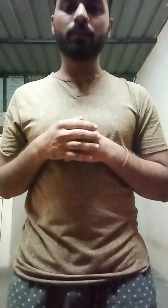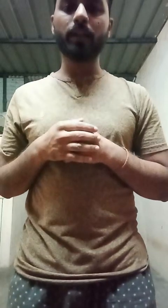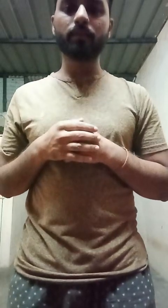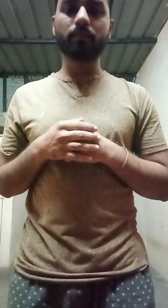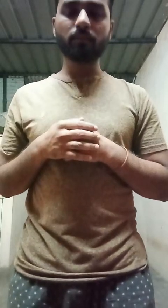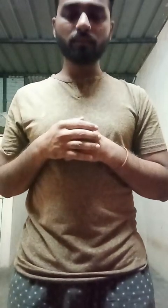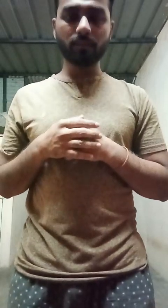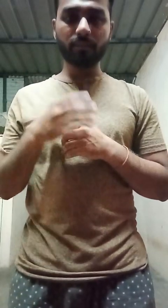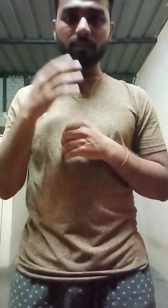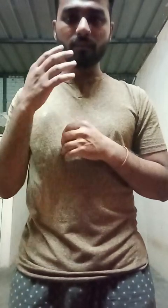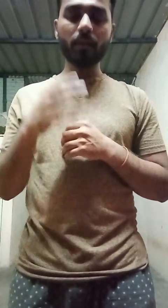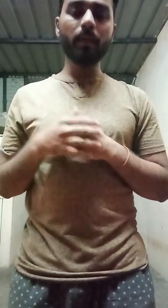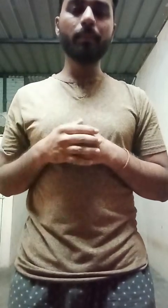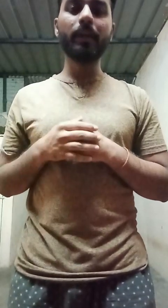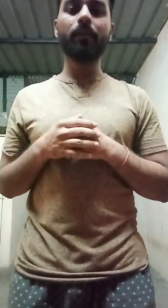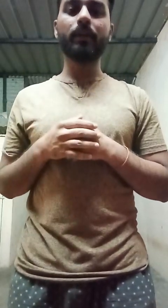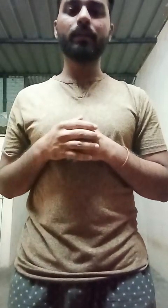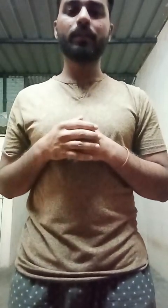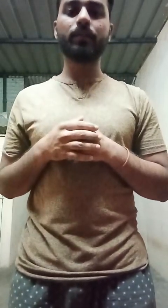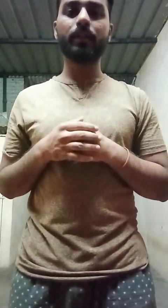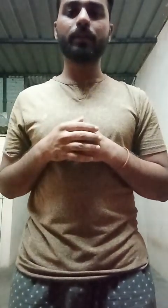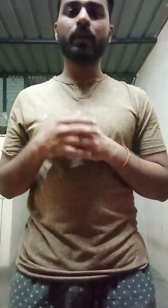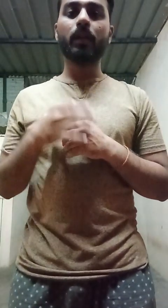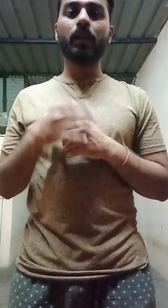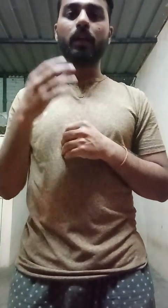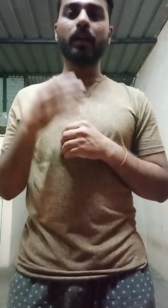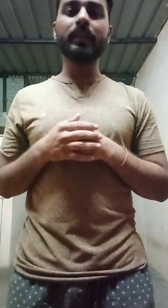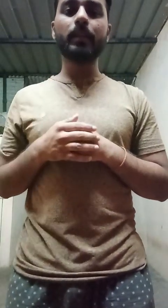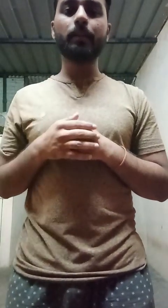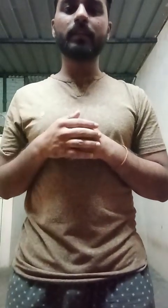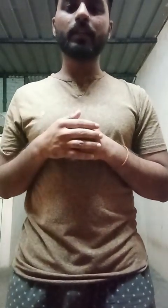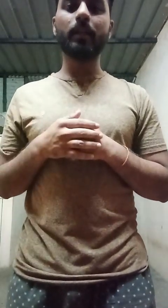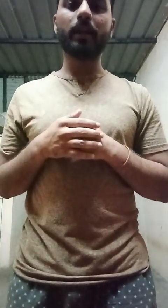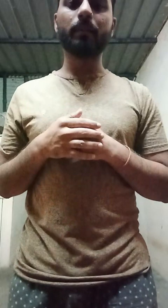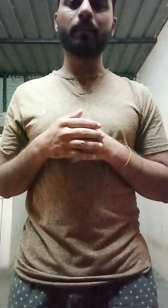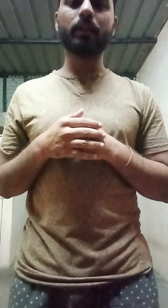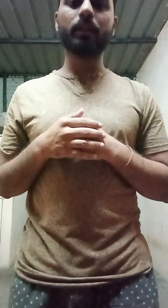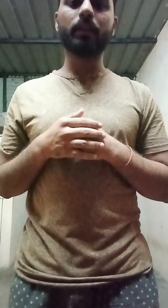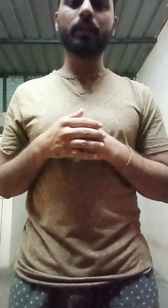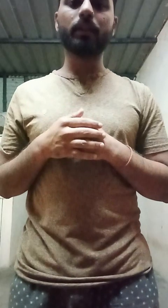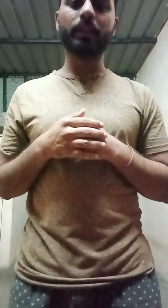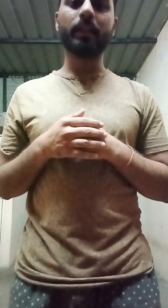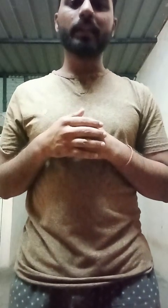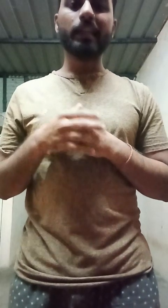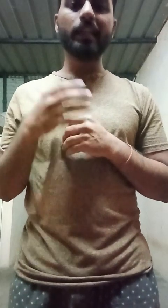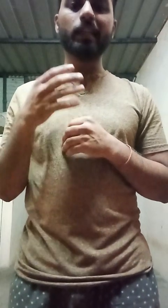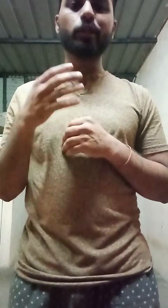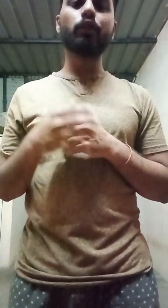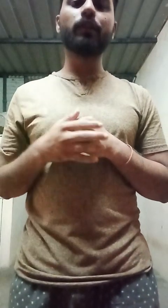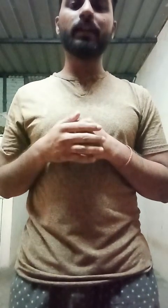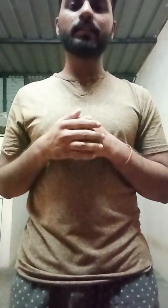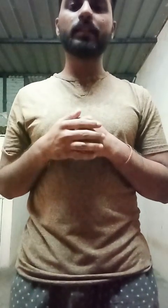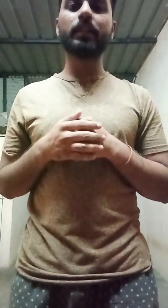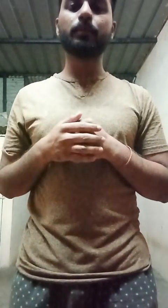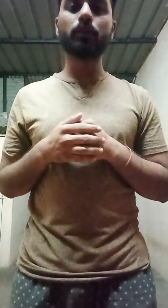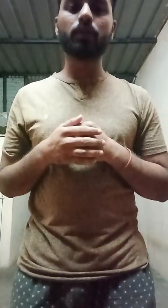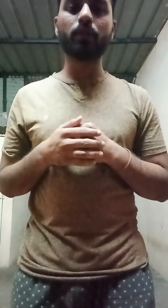object. Behavior, next one. It is represented by the methods of object. It also reflects the response of